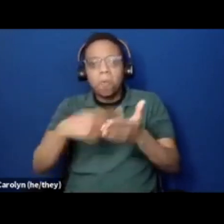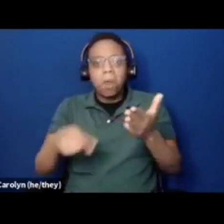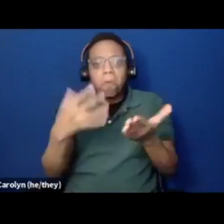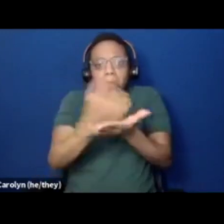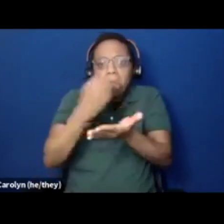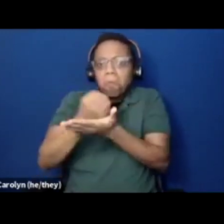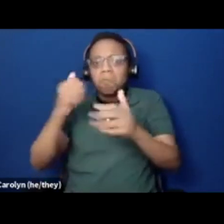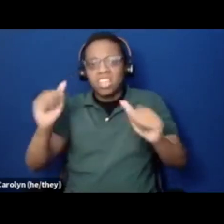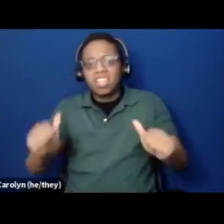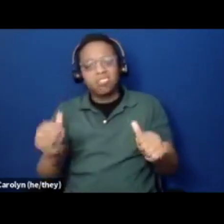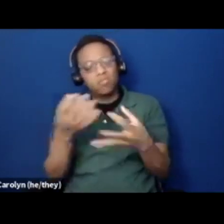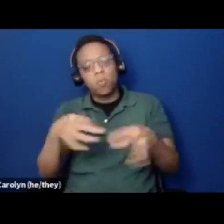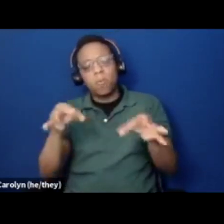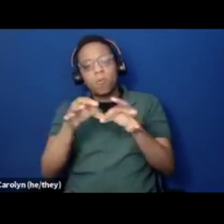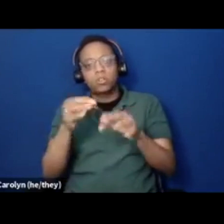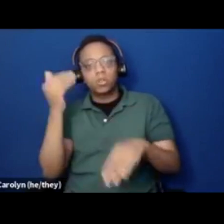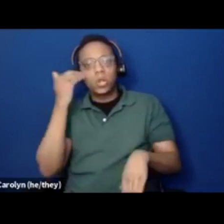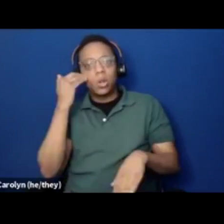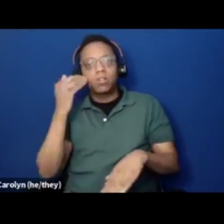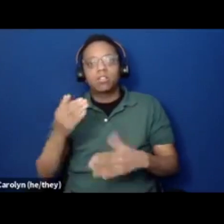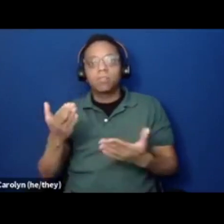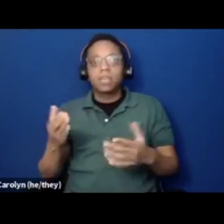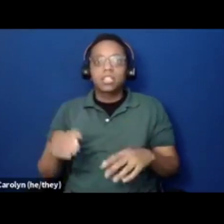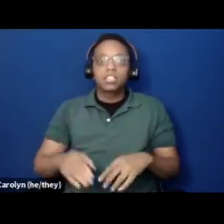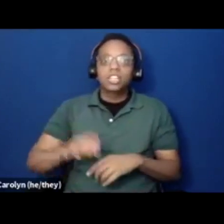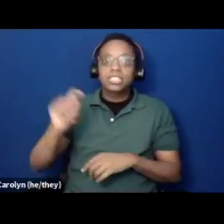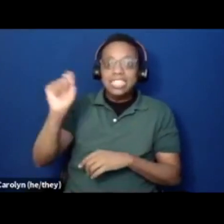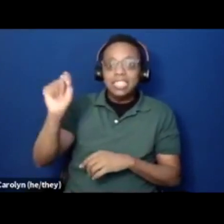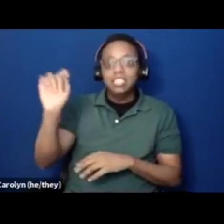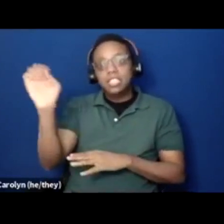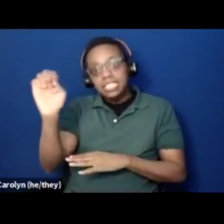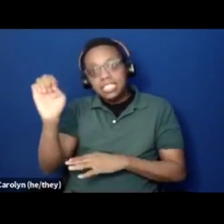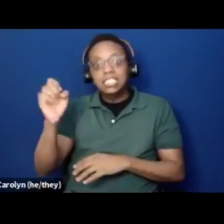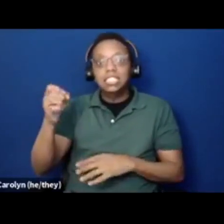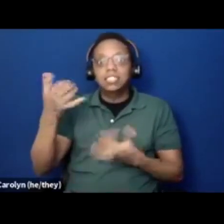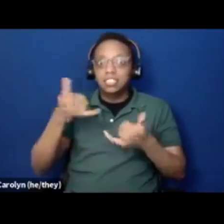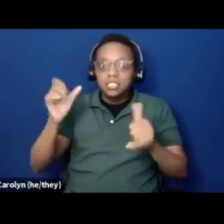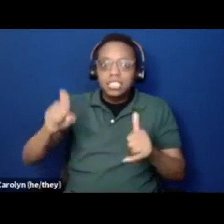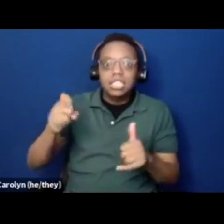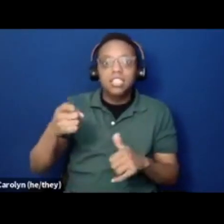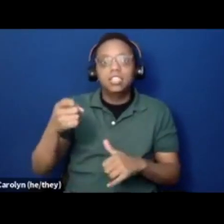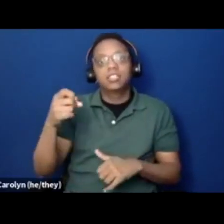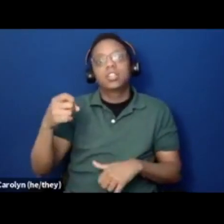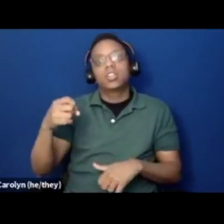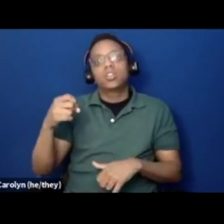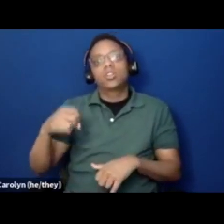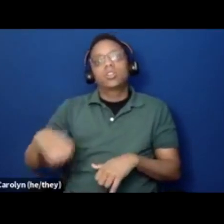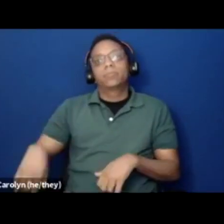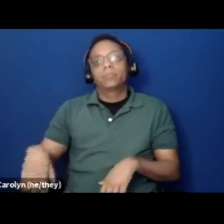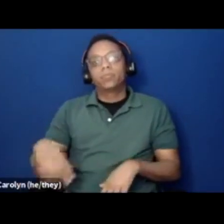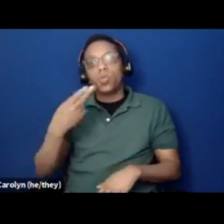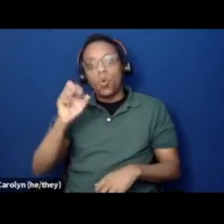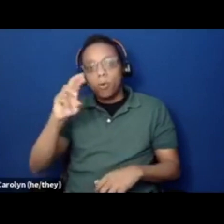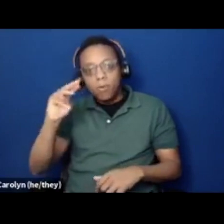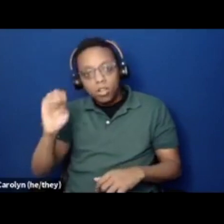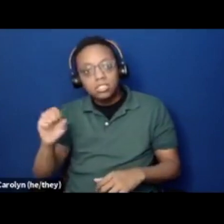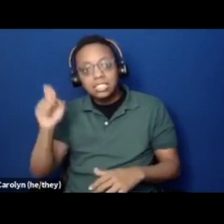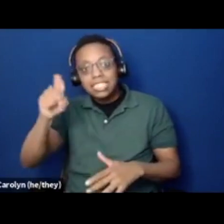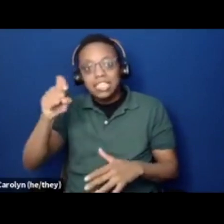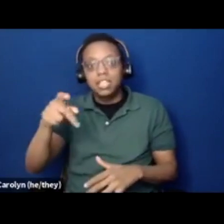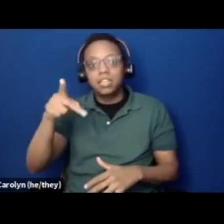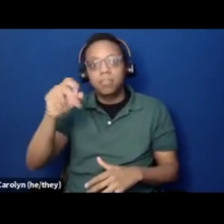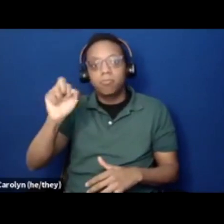get, you know, their T, their estrogen, they still need to get their hormone pills, they still need to get their PrEP, you know, everything like that,